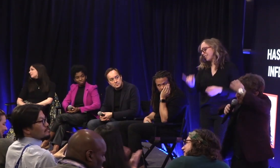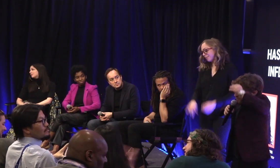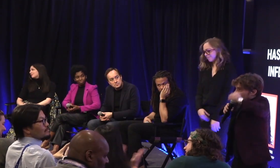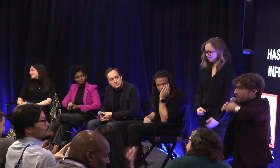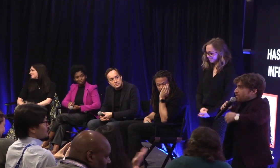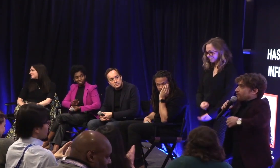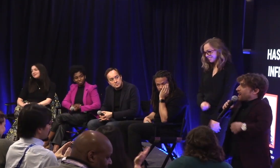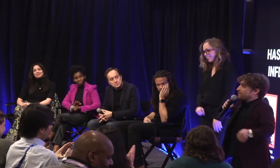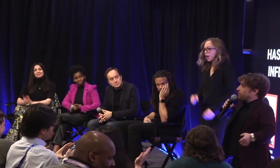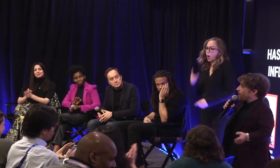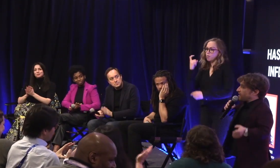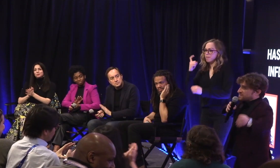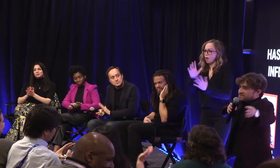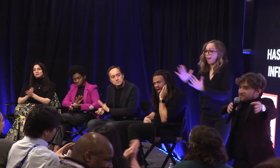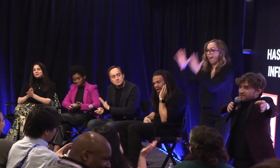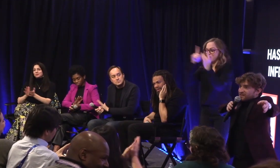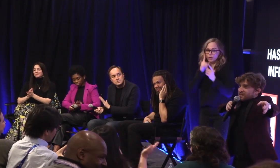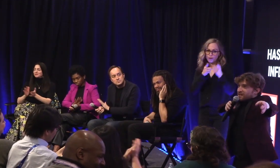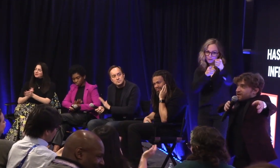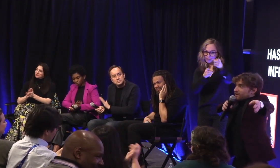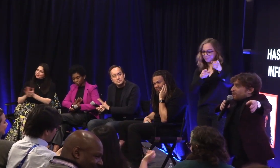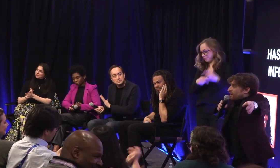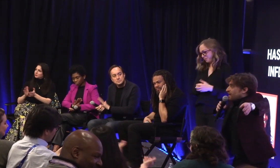right? One more round of applause.